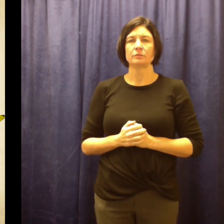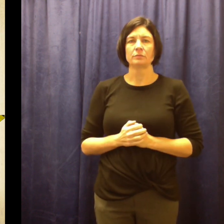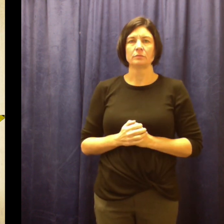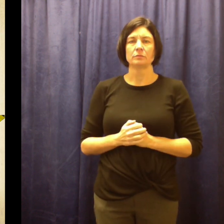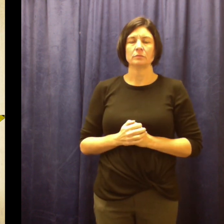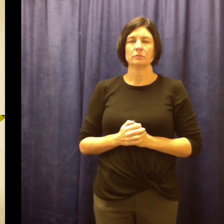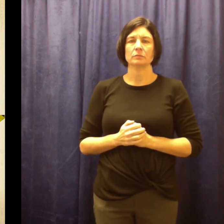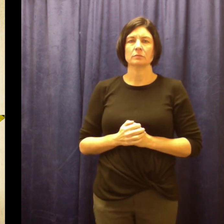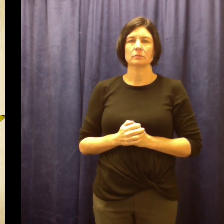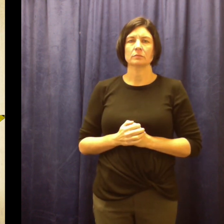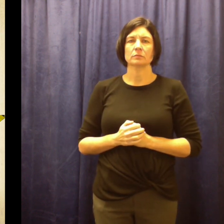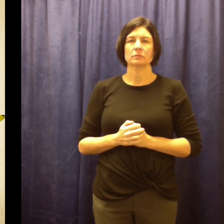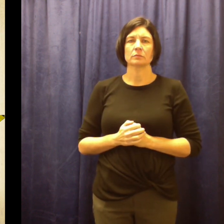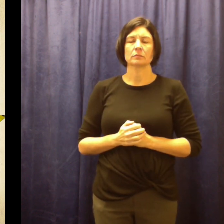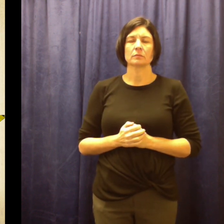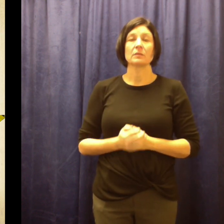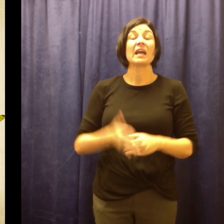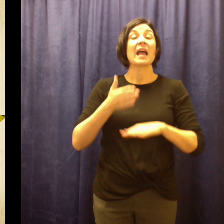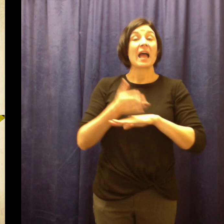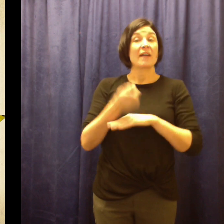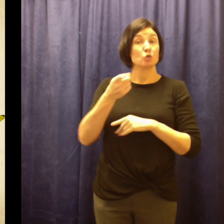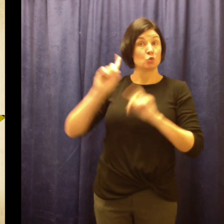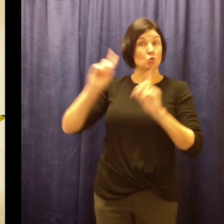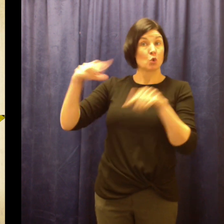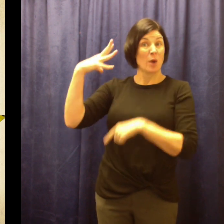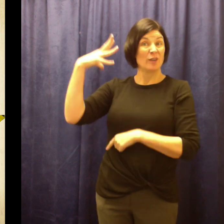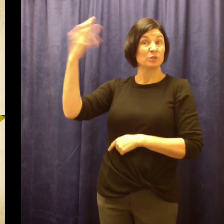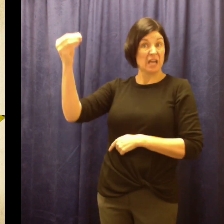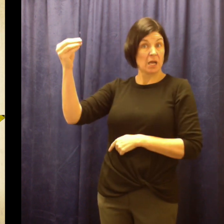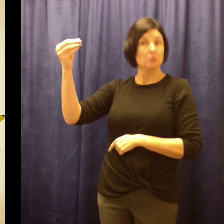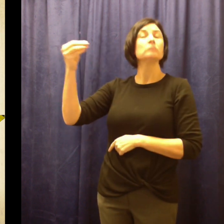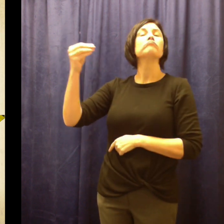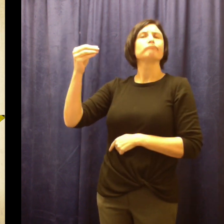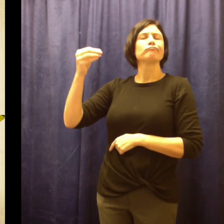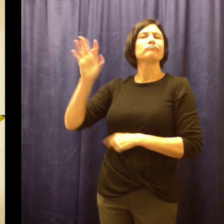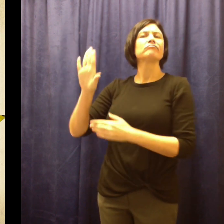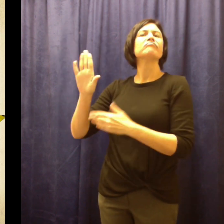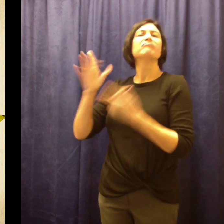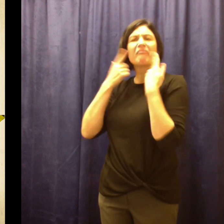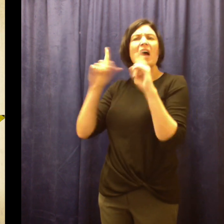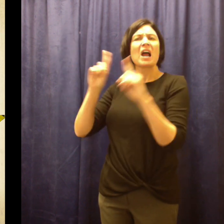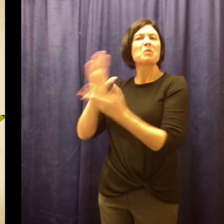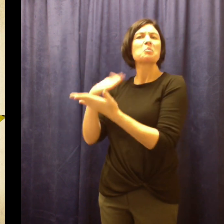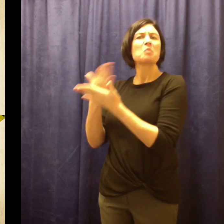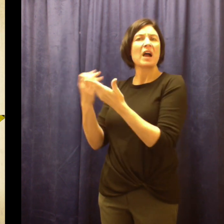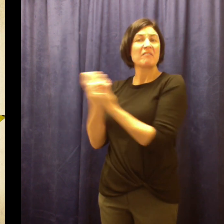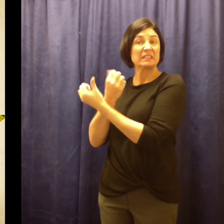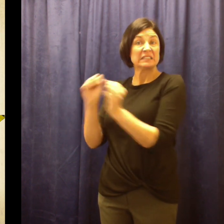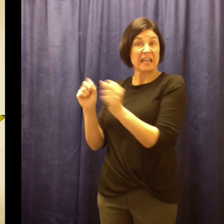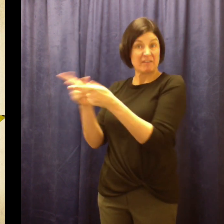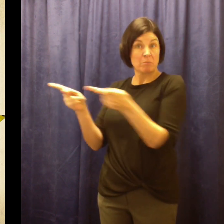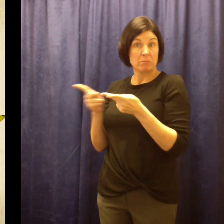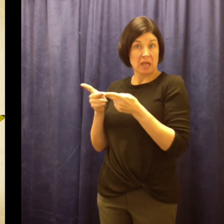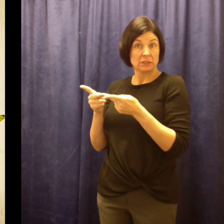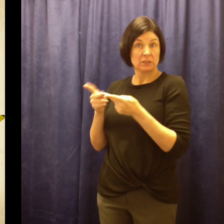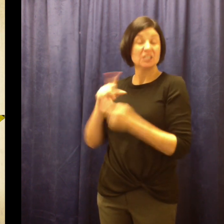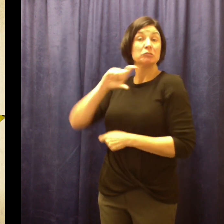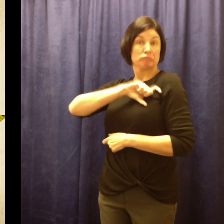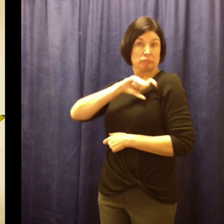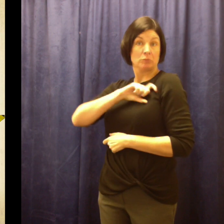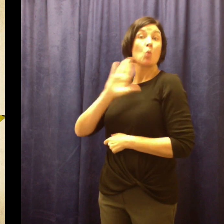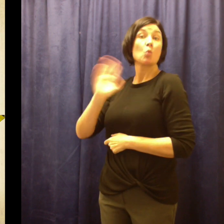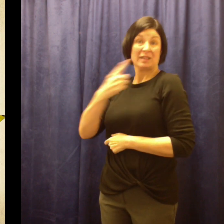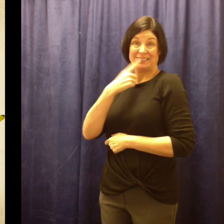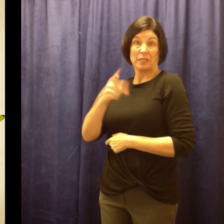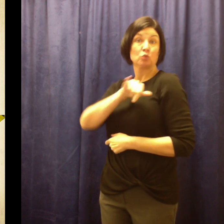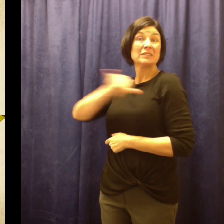Once you have reached a safe location or an assembly point, you will likely be held in that area by law enforcement